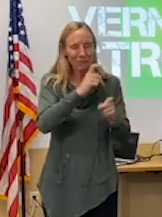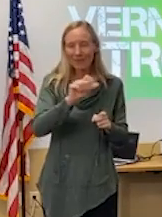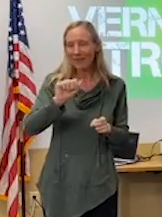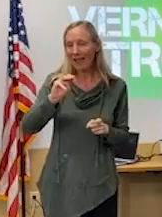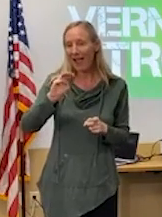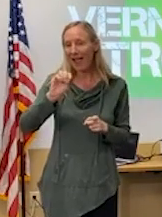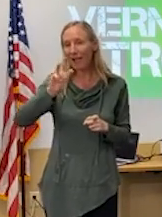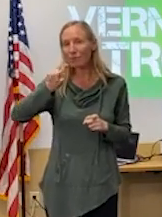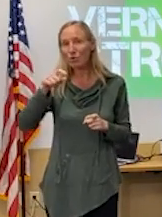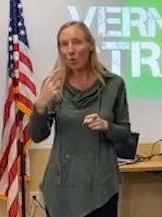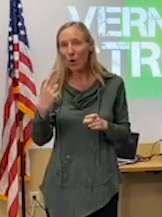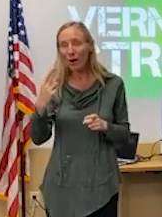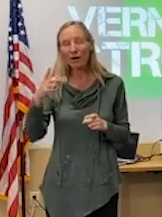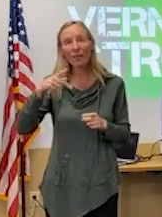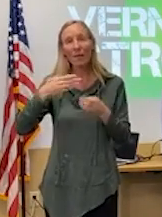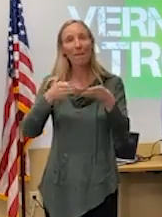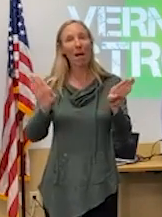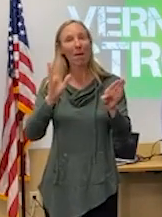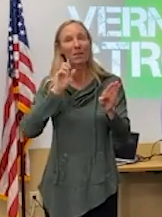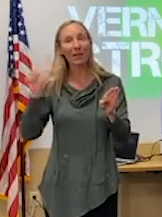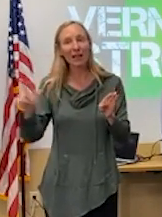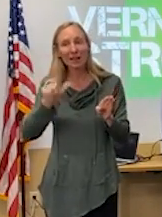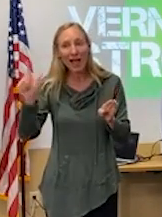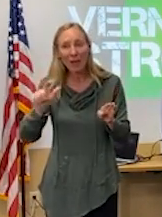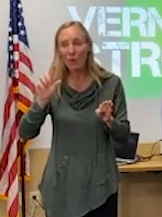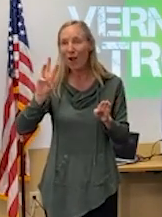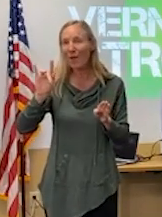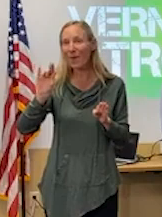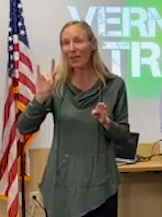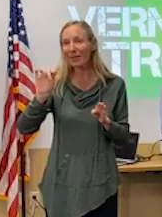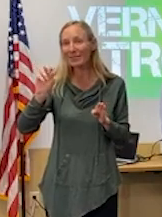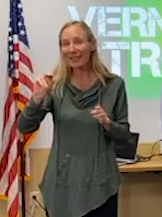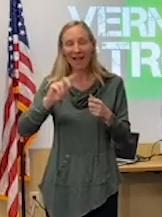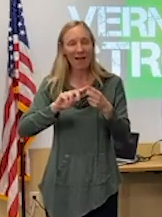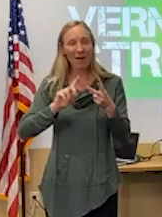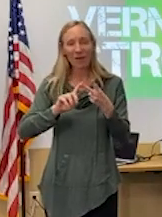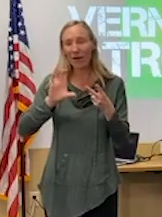Public Library in Williamstown to the Coventry Community Fund